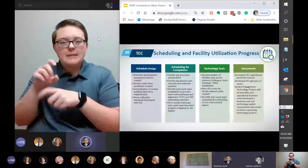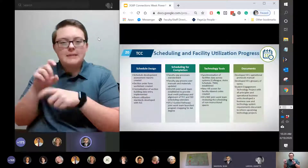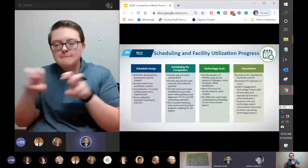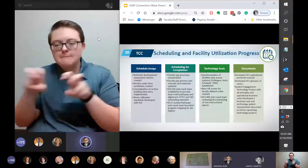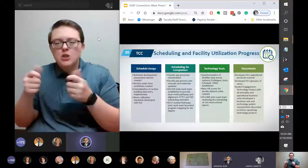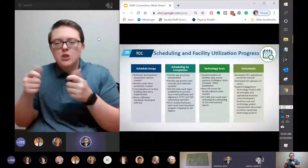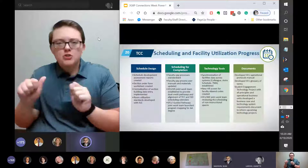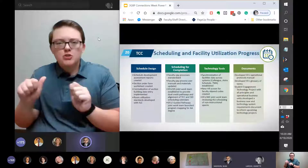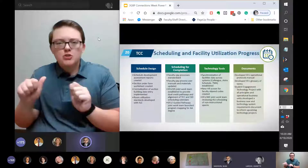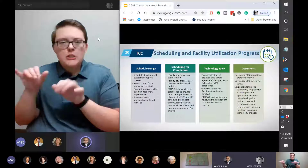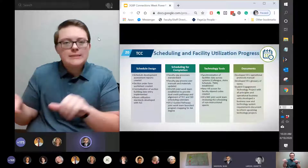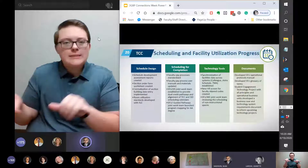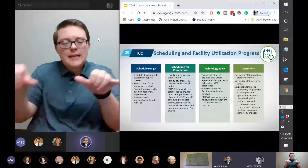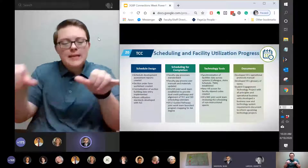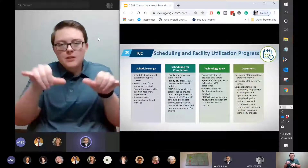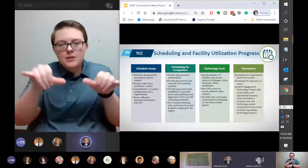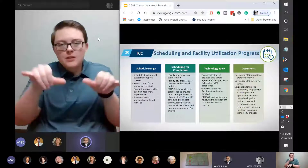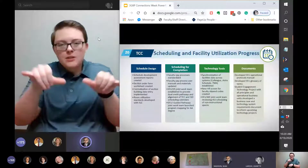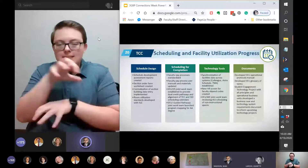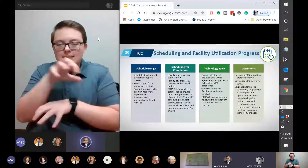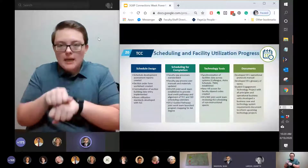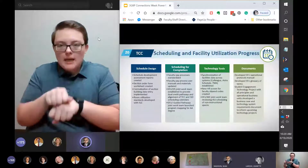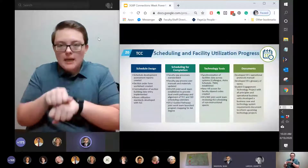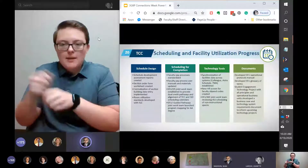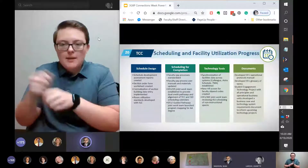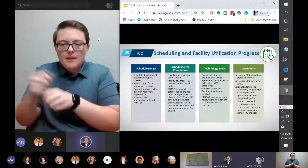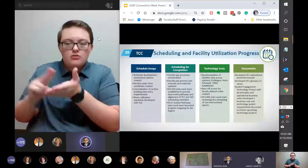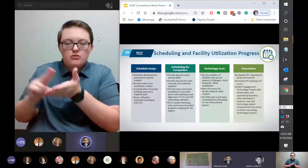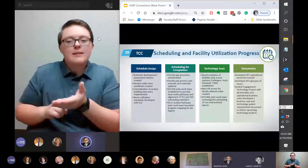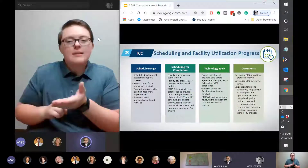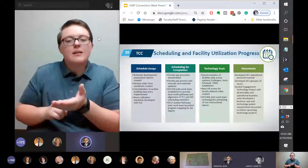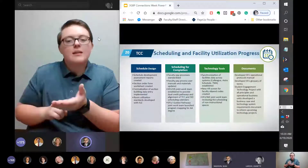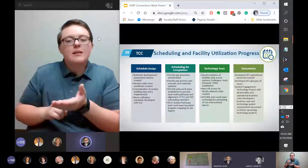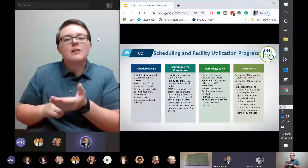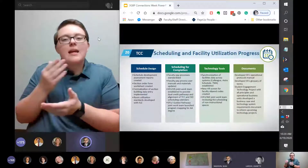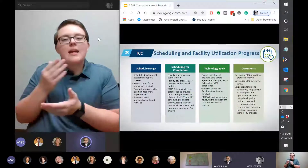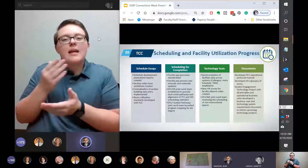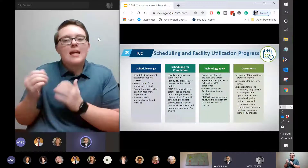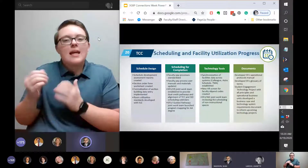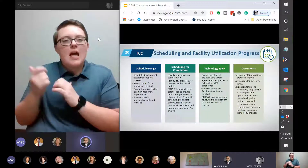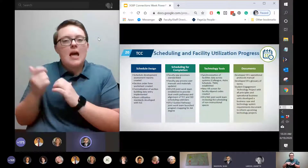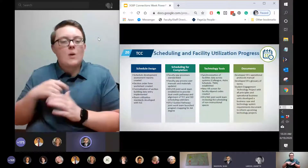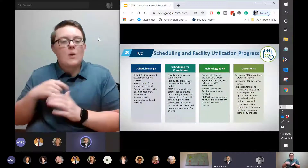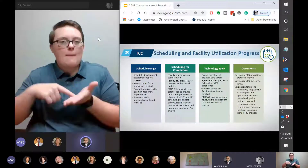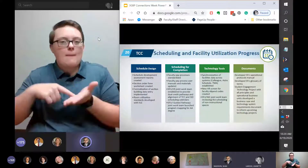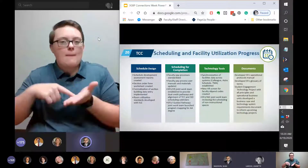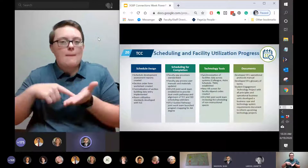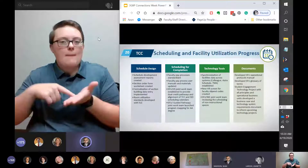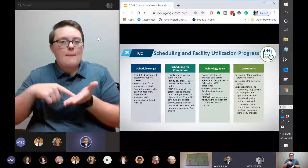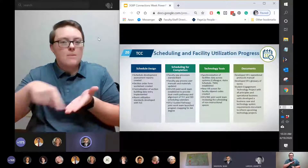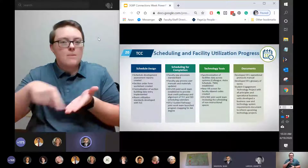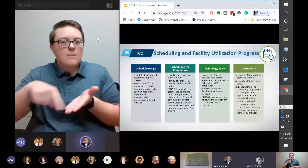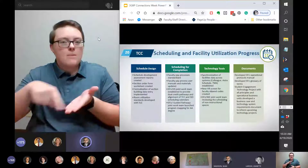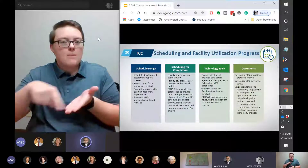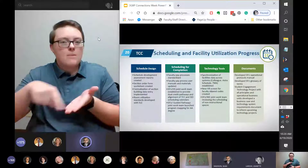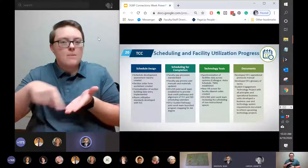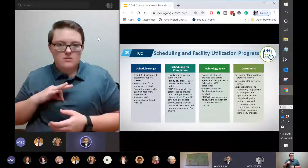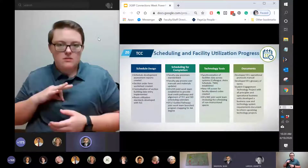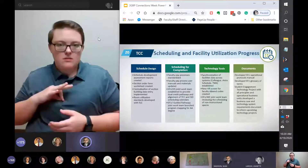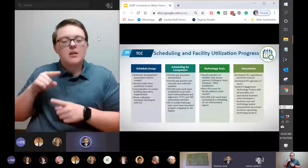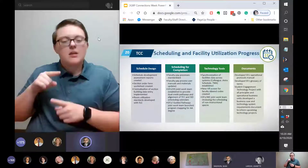assignment, contracting, and stipend formulas used to pay faculty. The user manuals for entering contracts and stipend